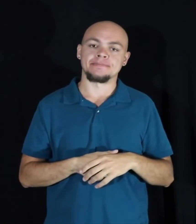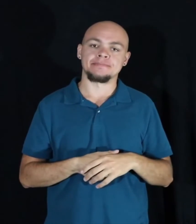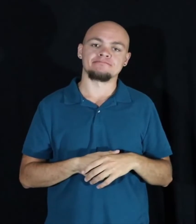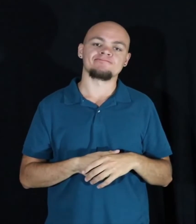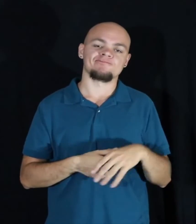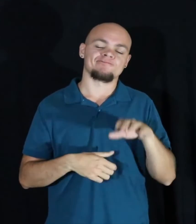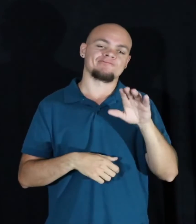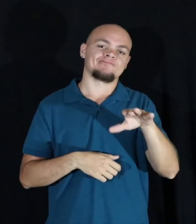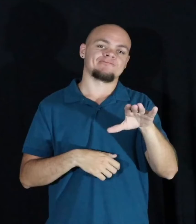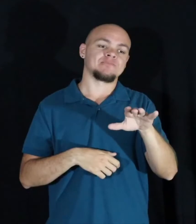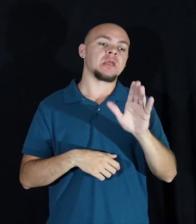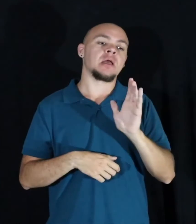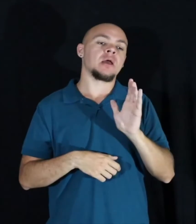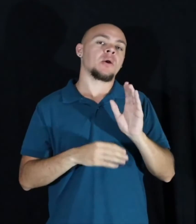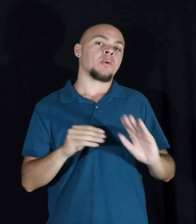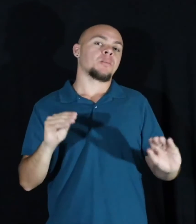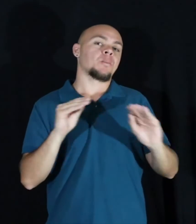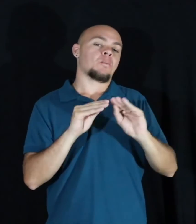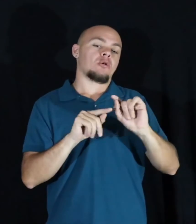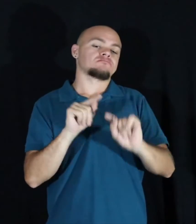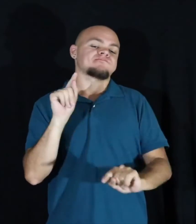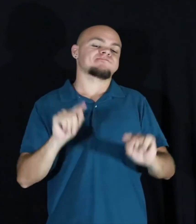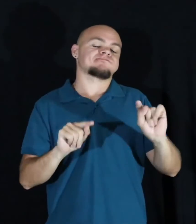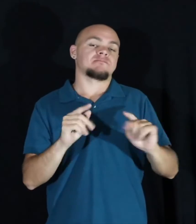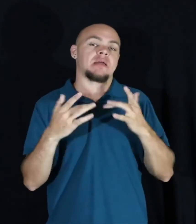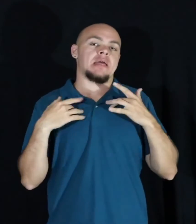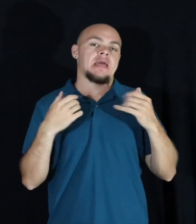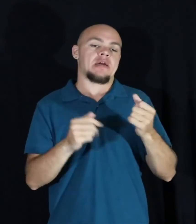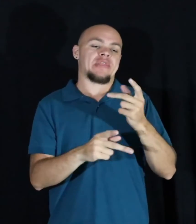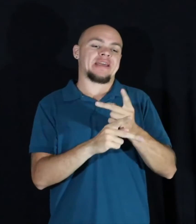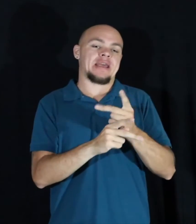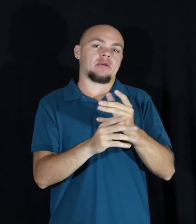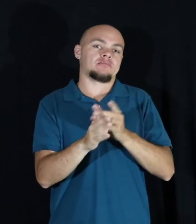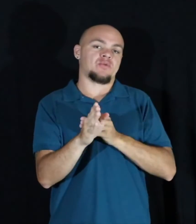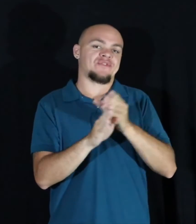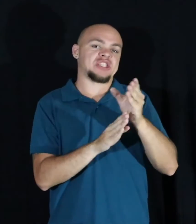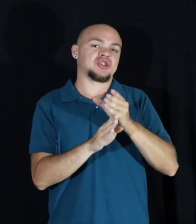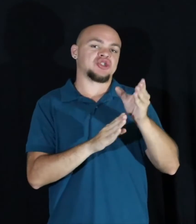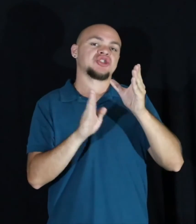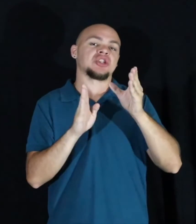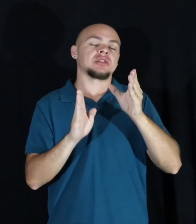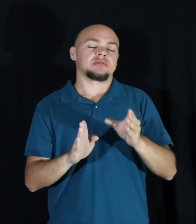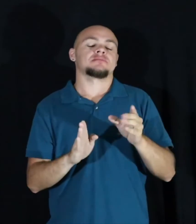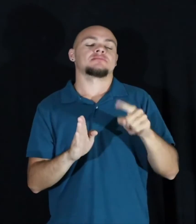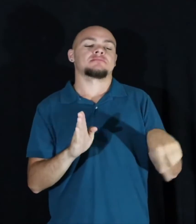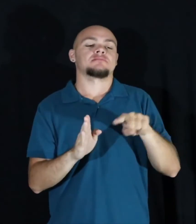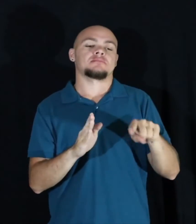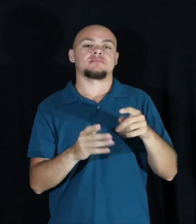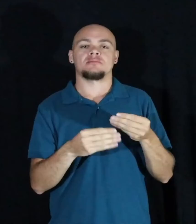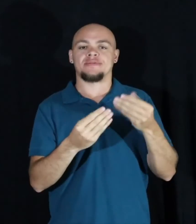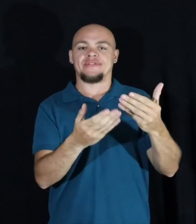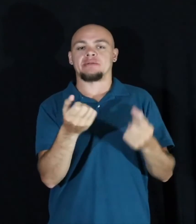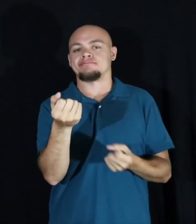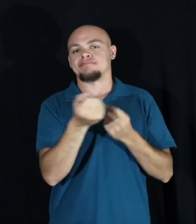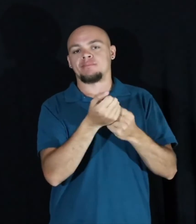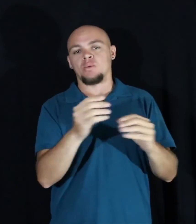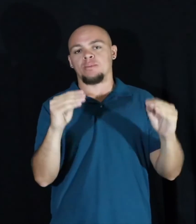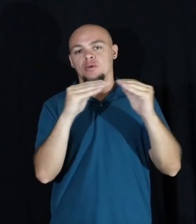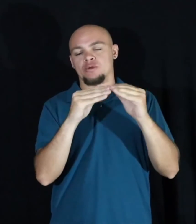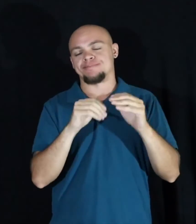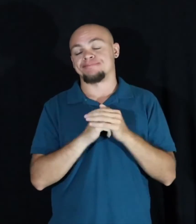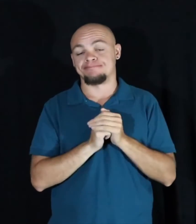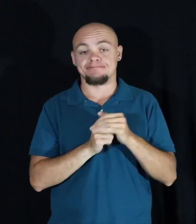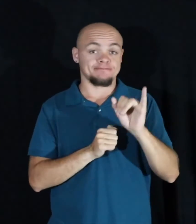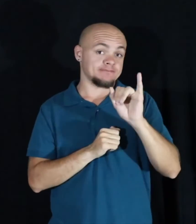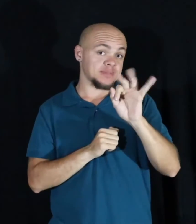We need to advocate for more diverse healthcare professionals that are more reflective of the communities that they serve. If